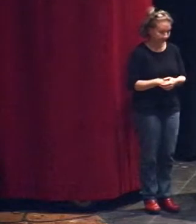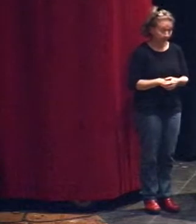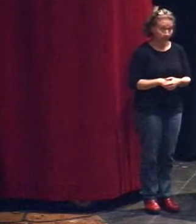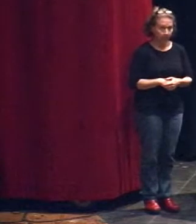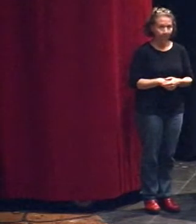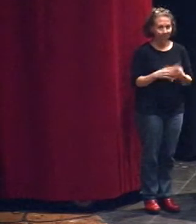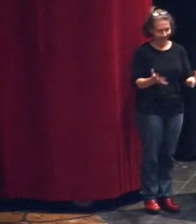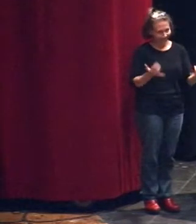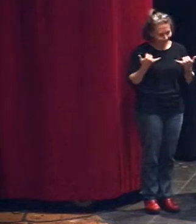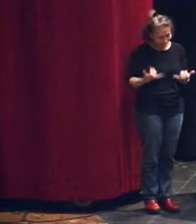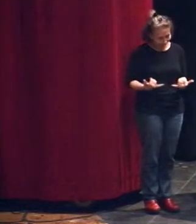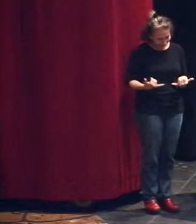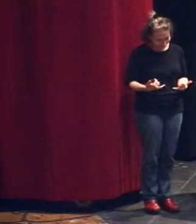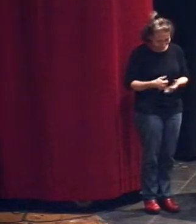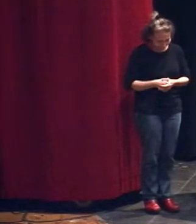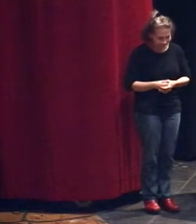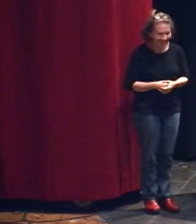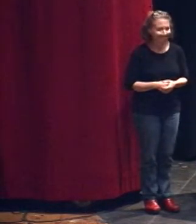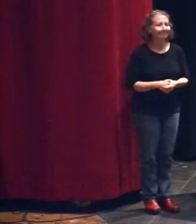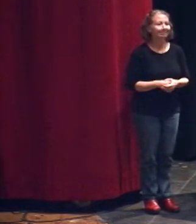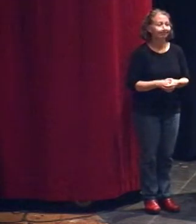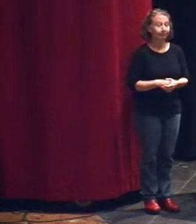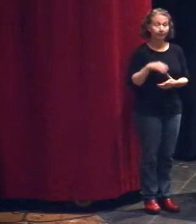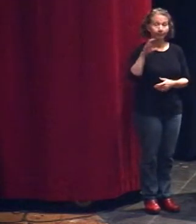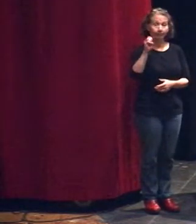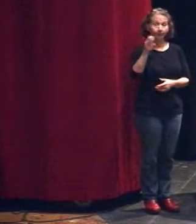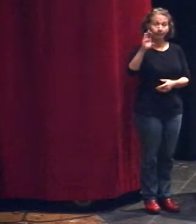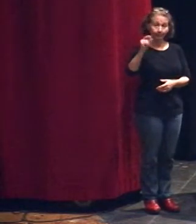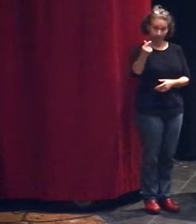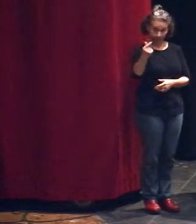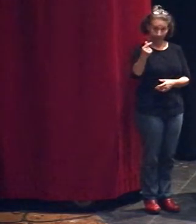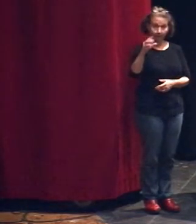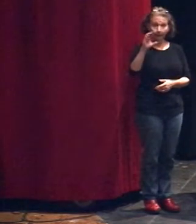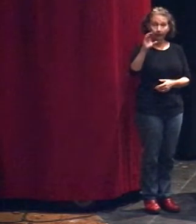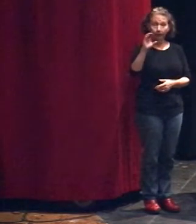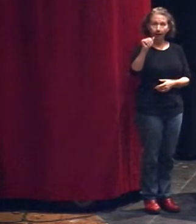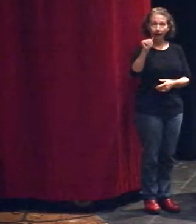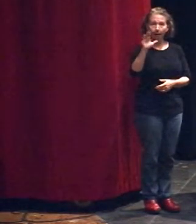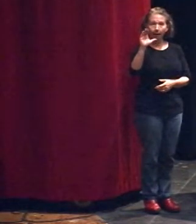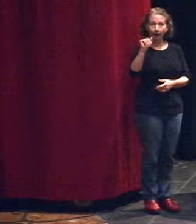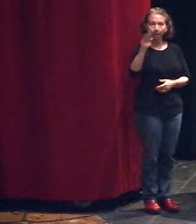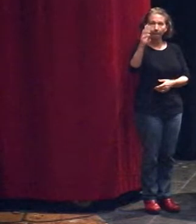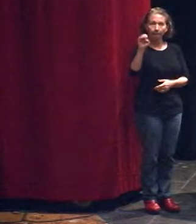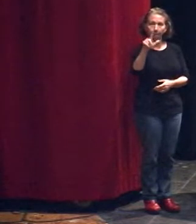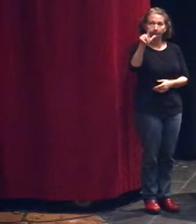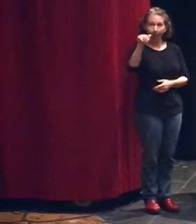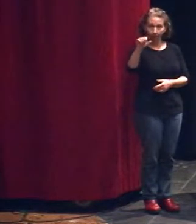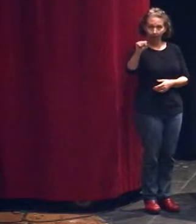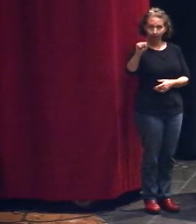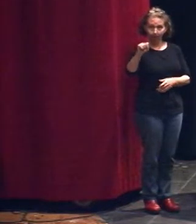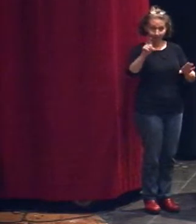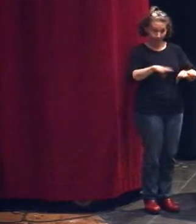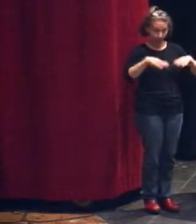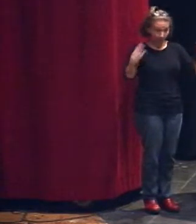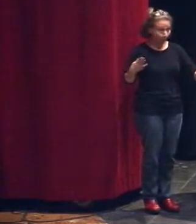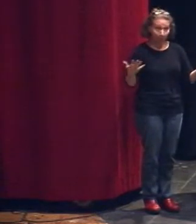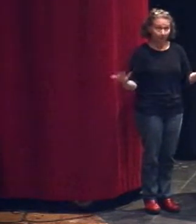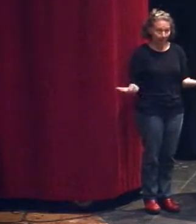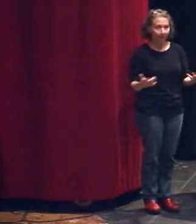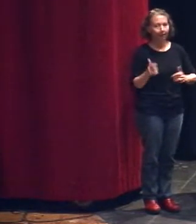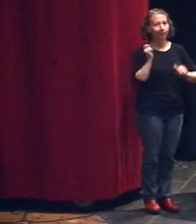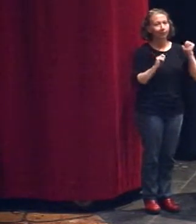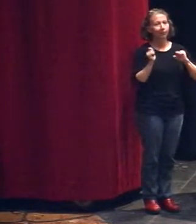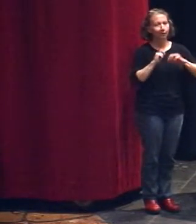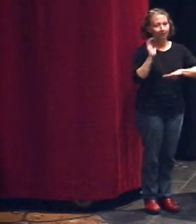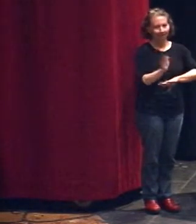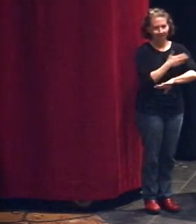And now, at this time, the EC Glass a cappellas will kick things off by performing